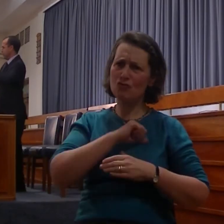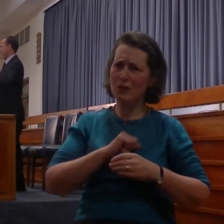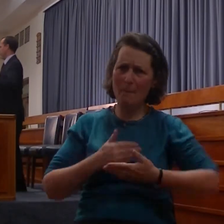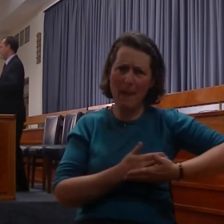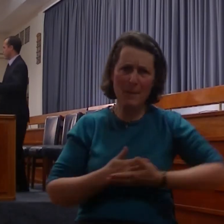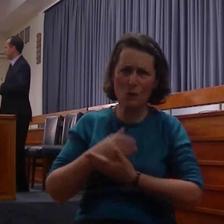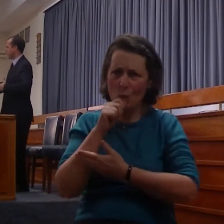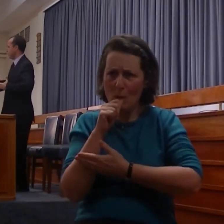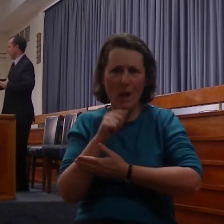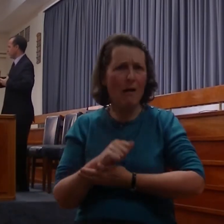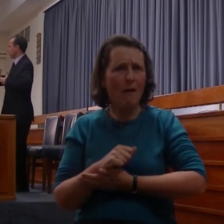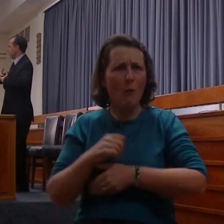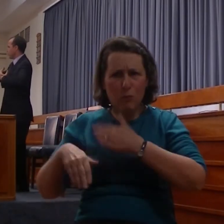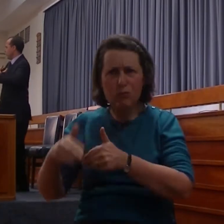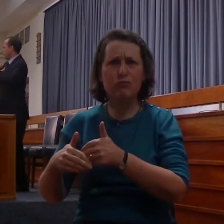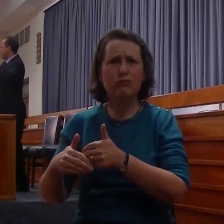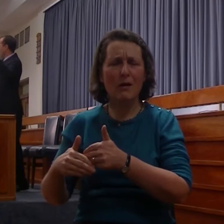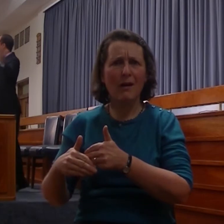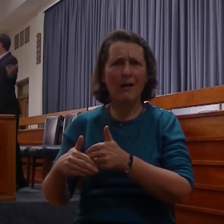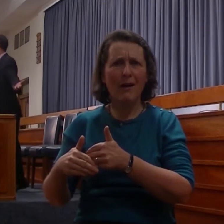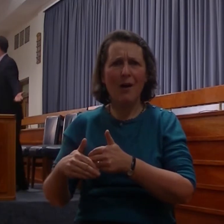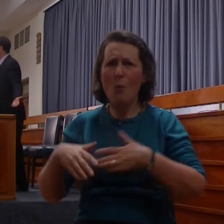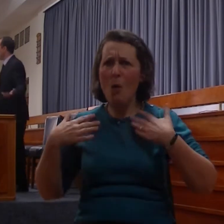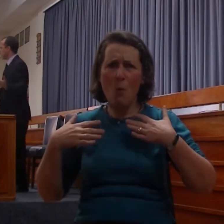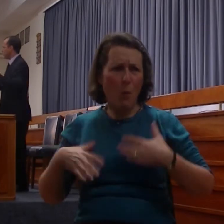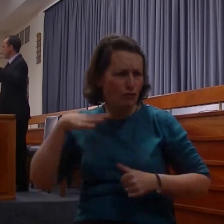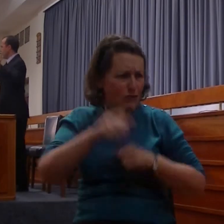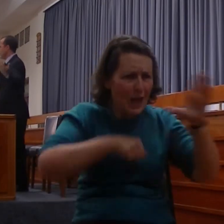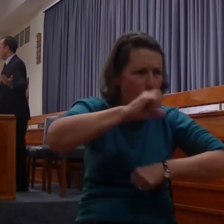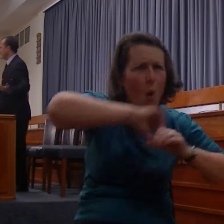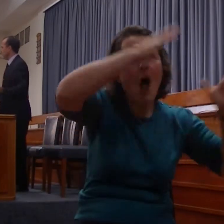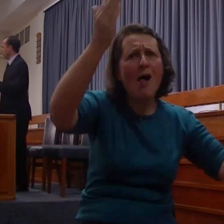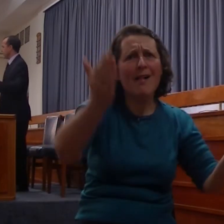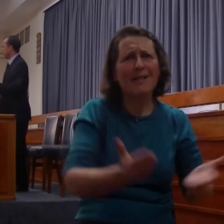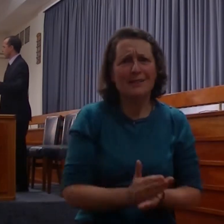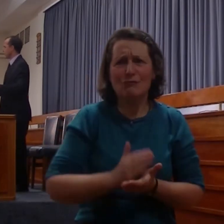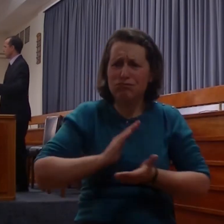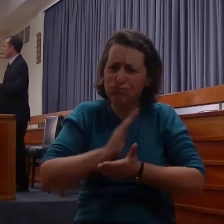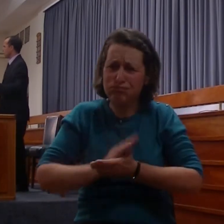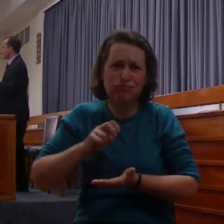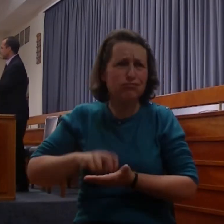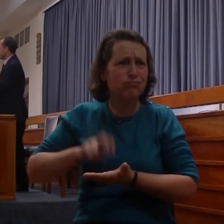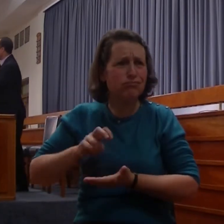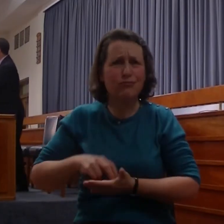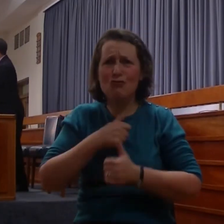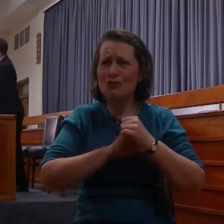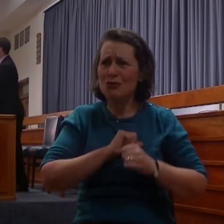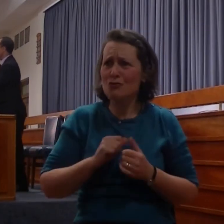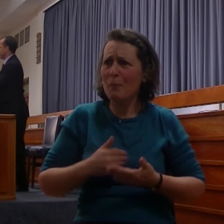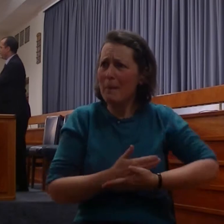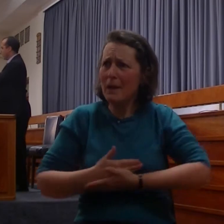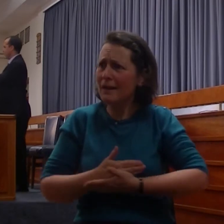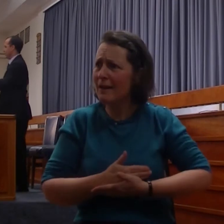when you so zealous, so devouring zeal that you wanted to convert. In my case, I thought I would convert